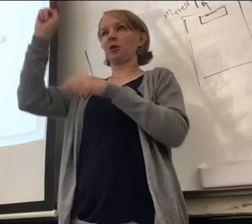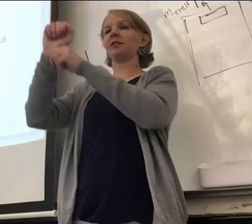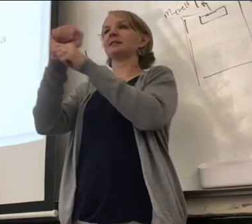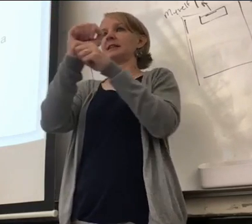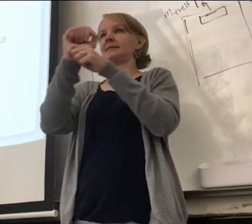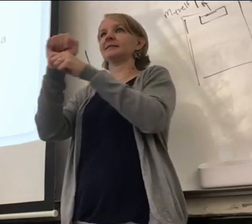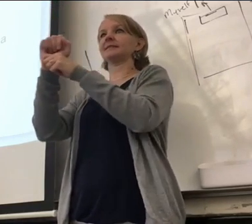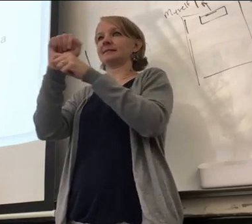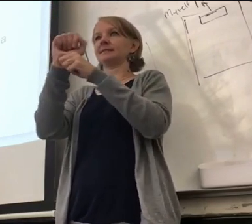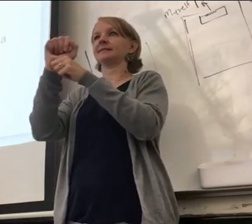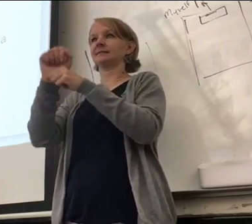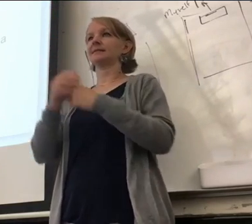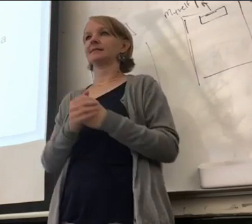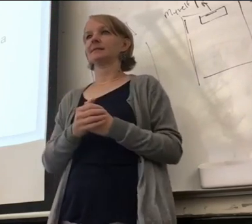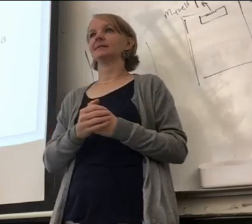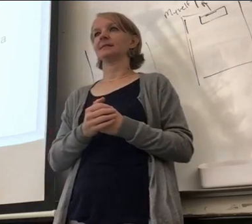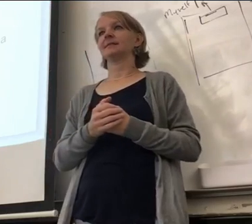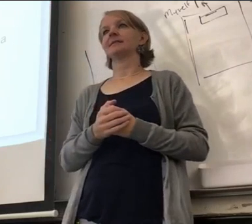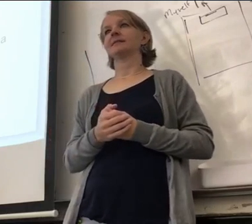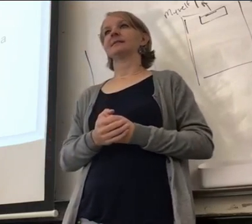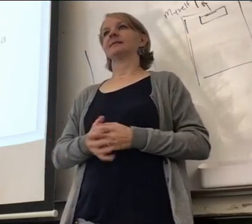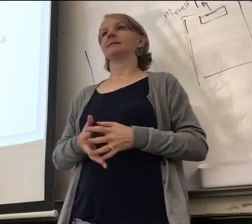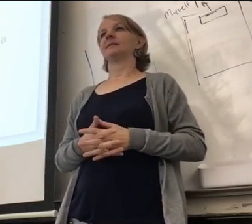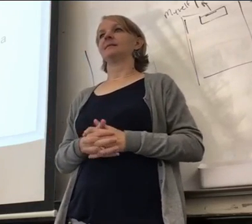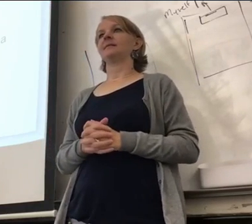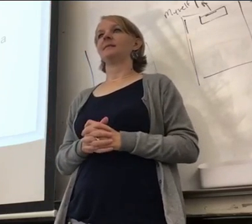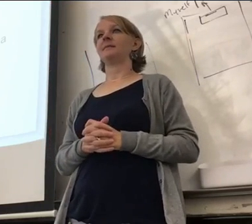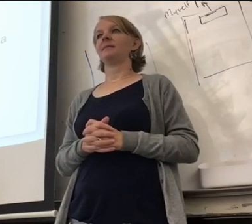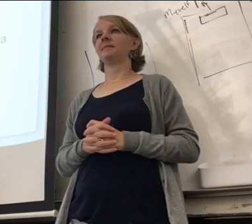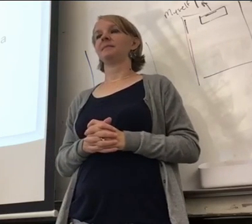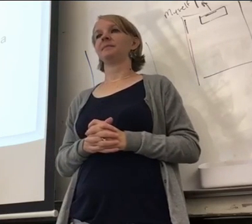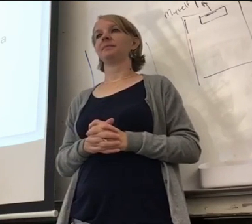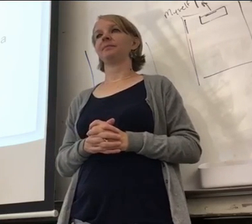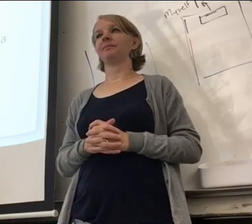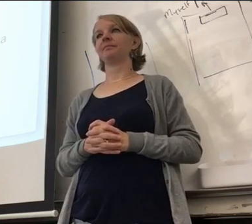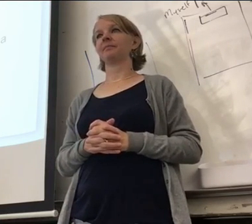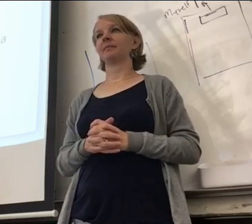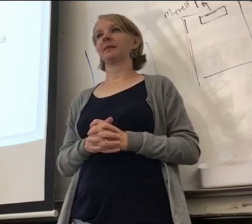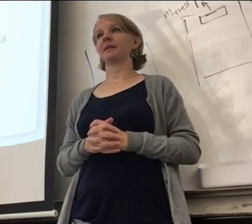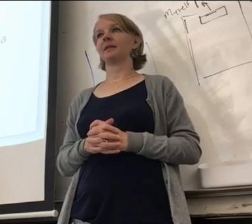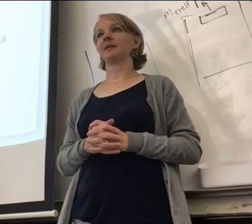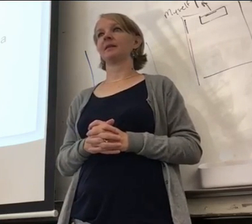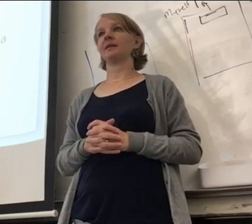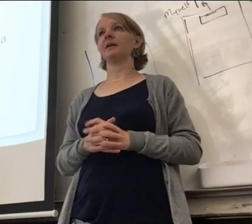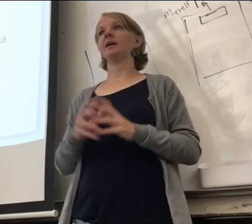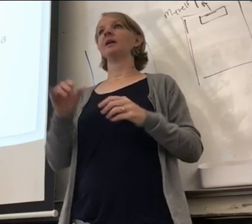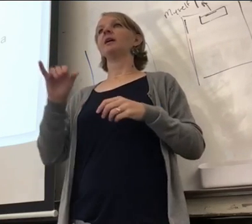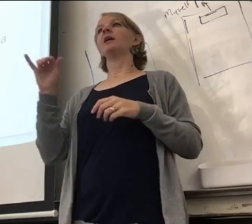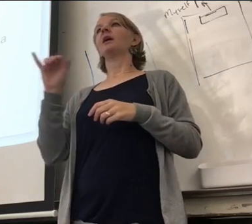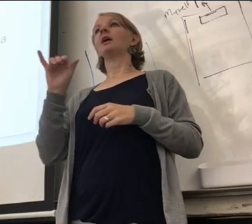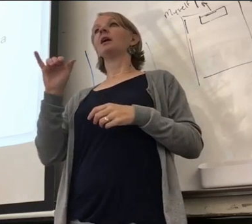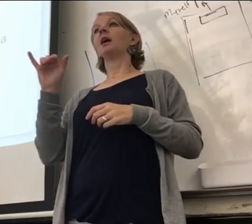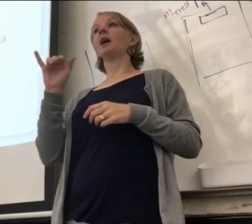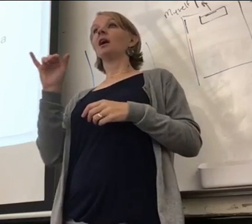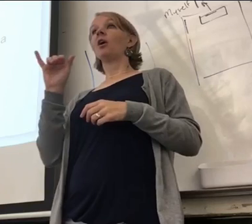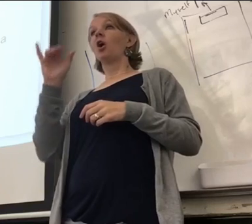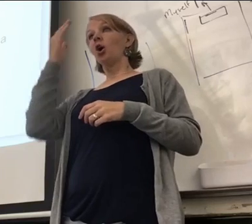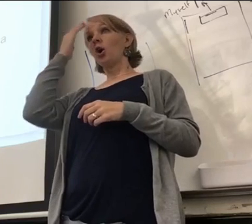for slaves in the North. And above slaves, make sure you know that those are probably going to be former